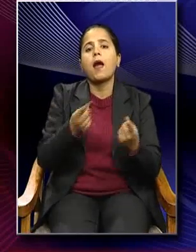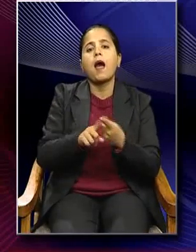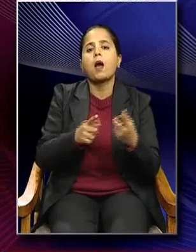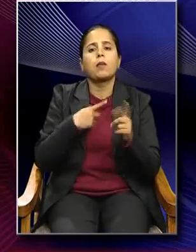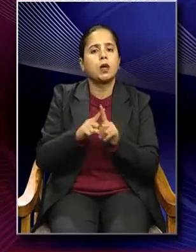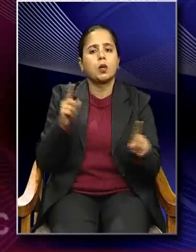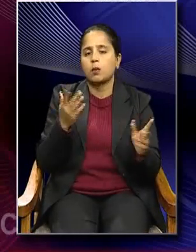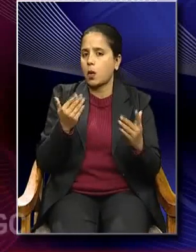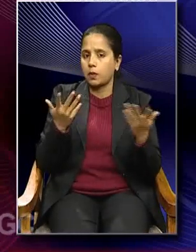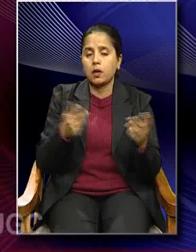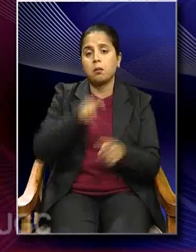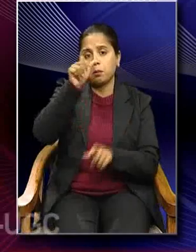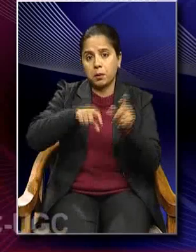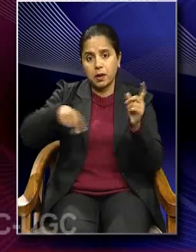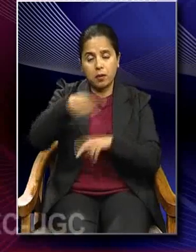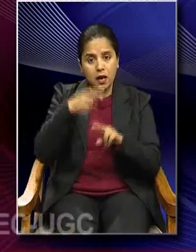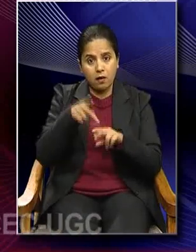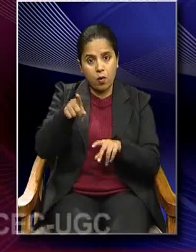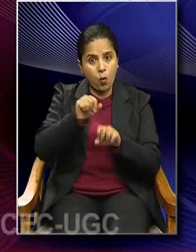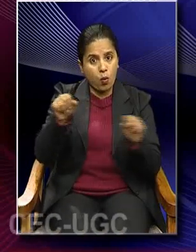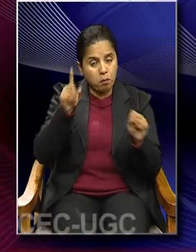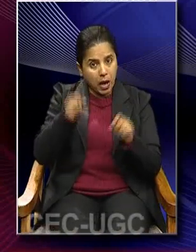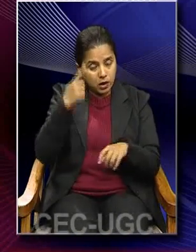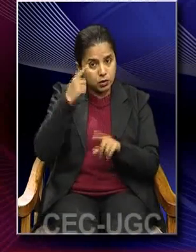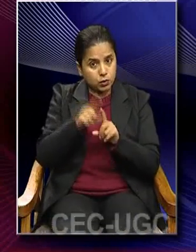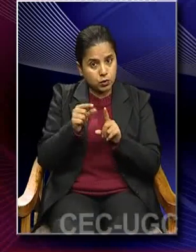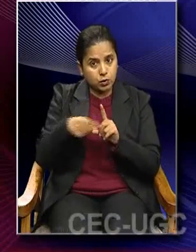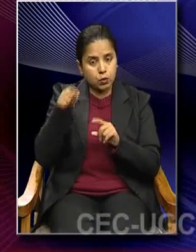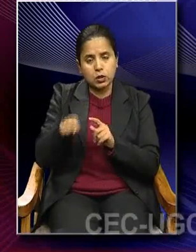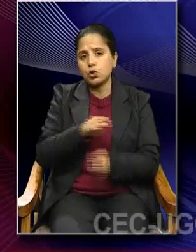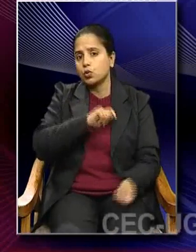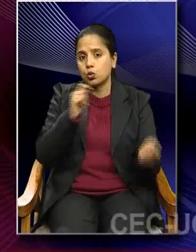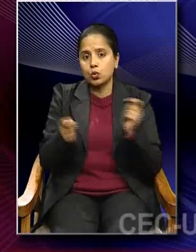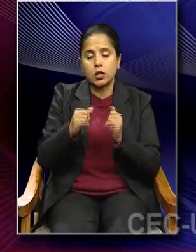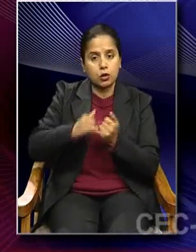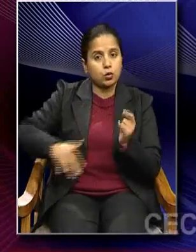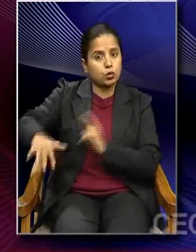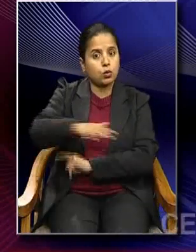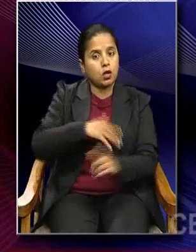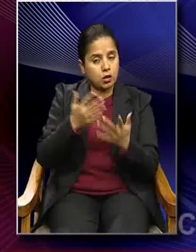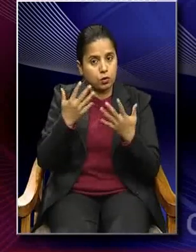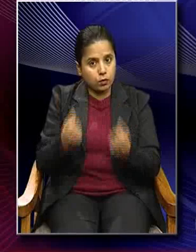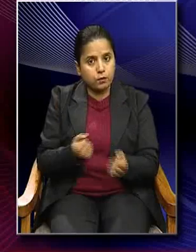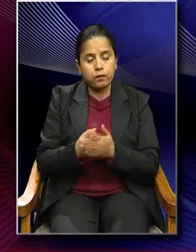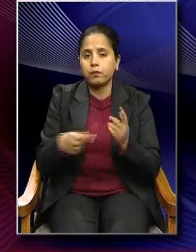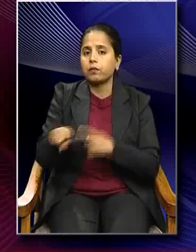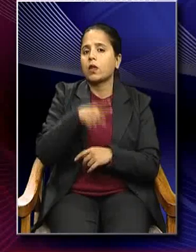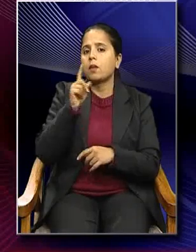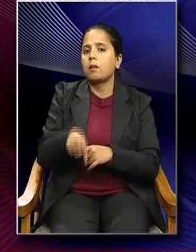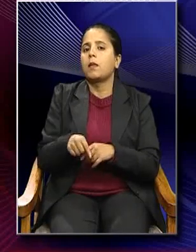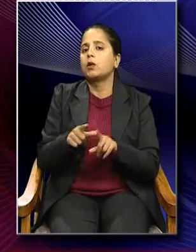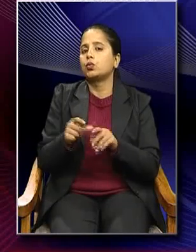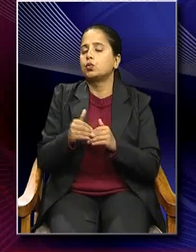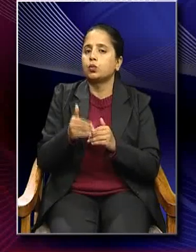So individuals, if they had to bring about a change in the society, they had to take